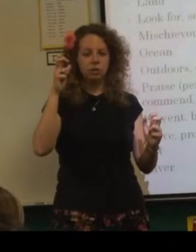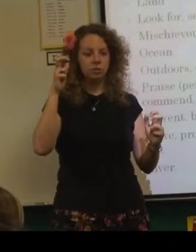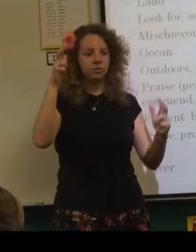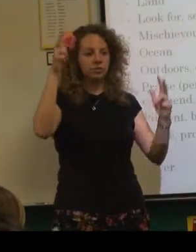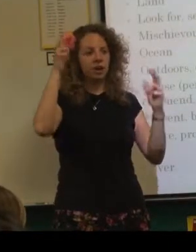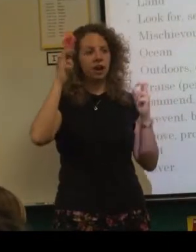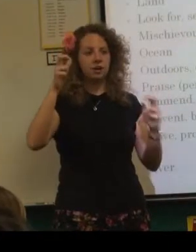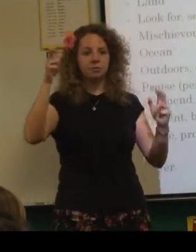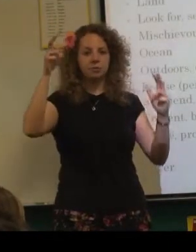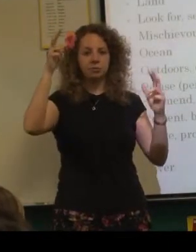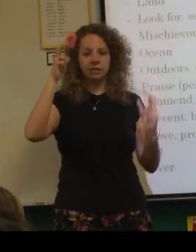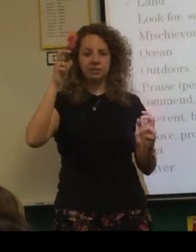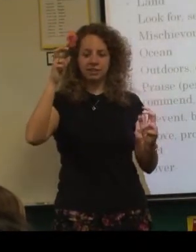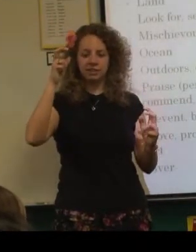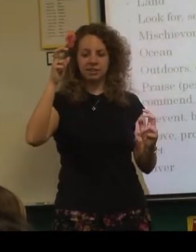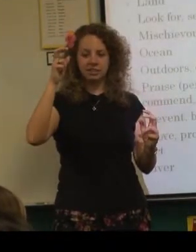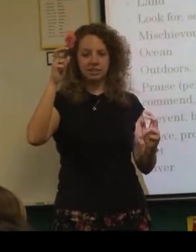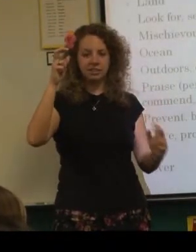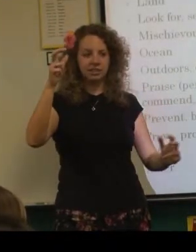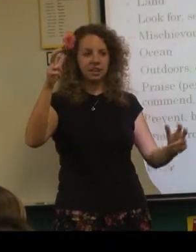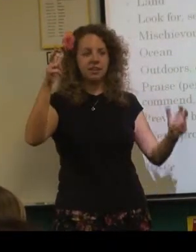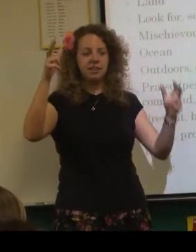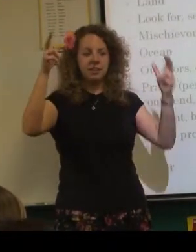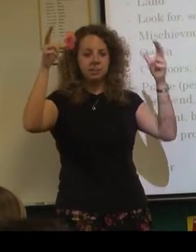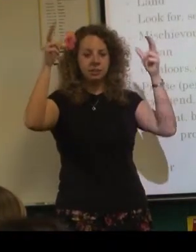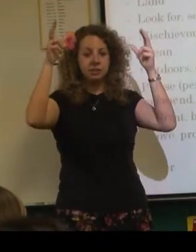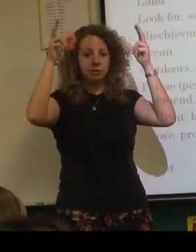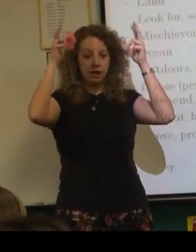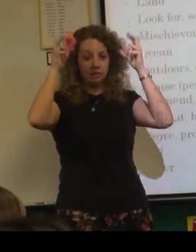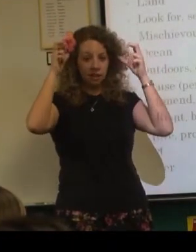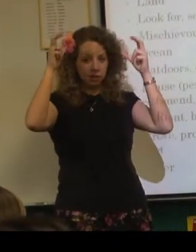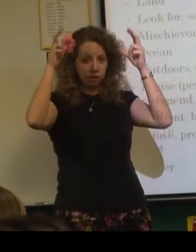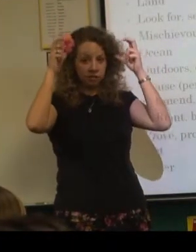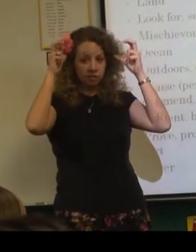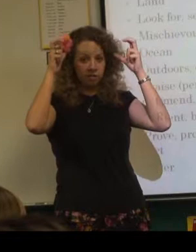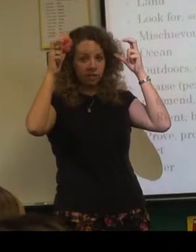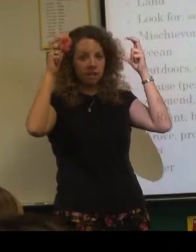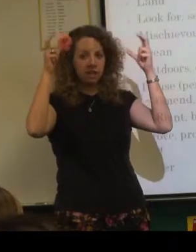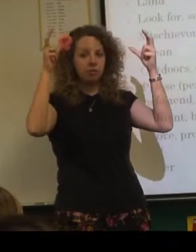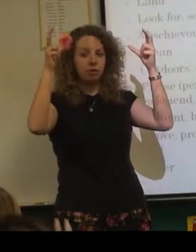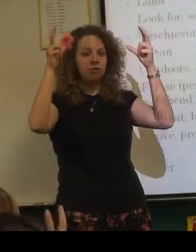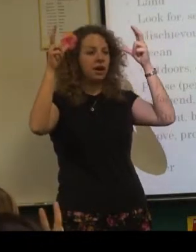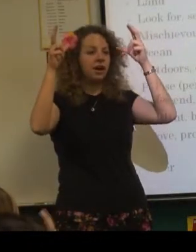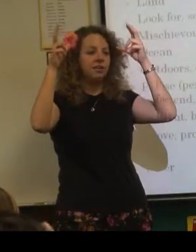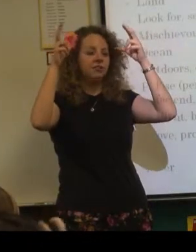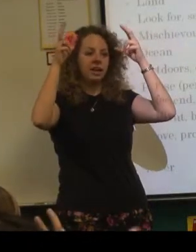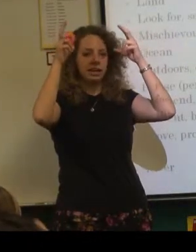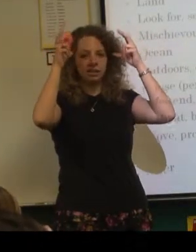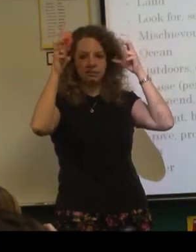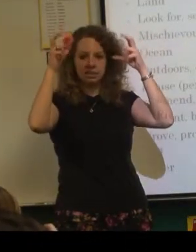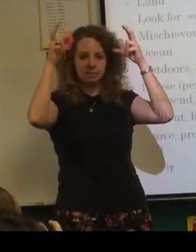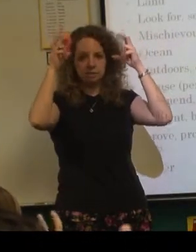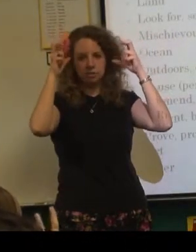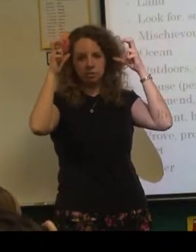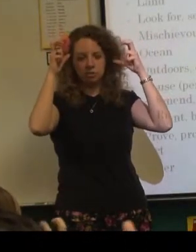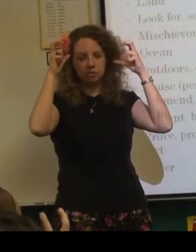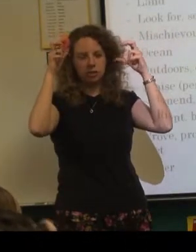So the reason that this sign is like that is because you have devil, and you also have like demons you can do here.